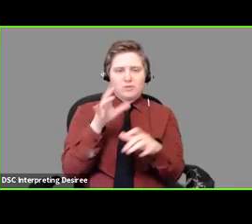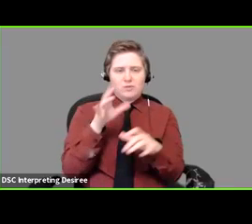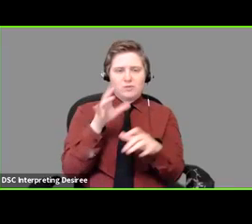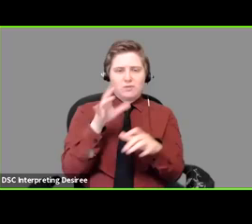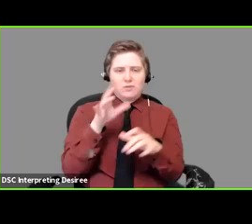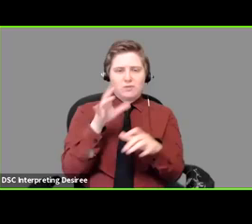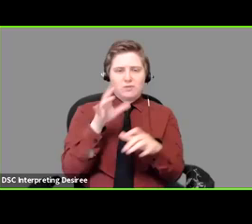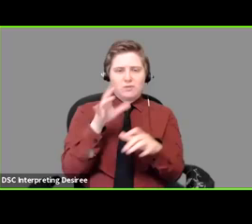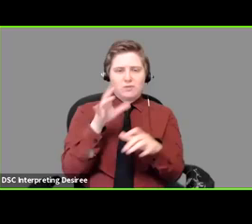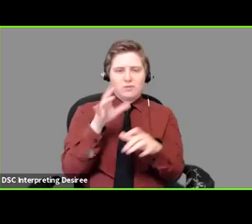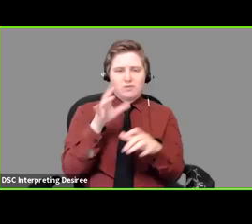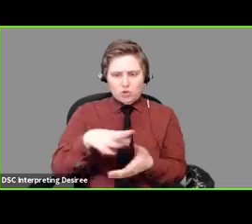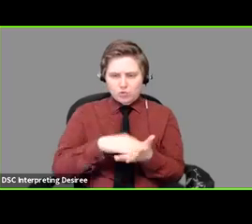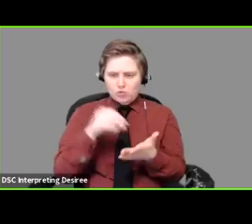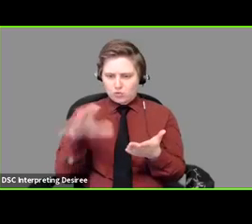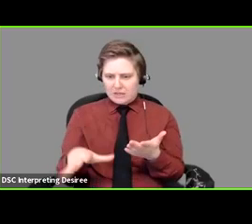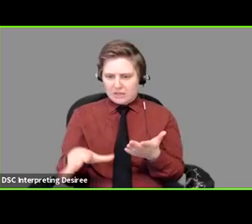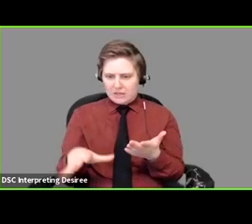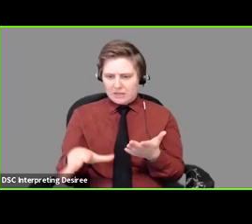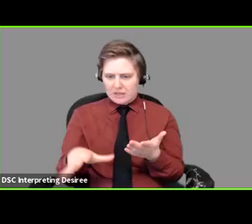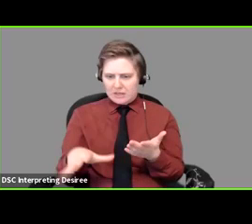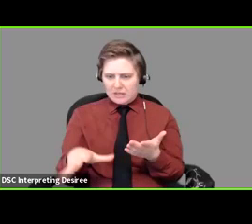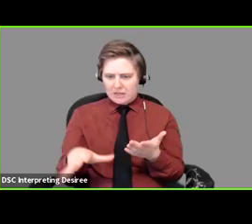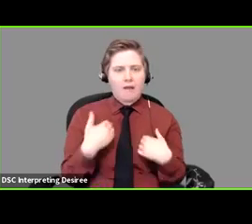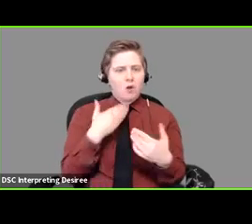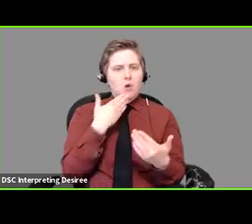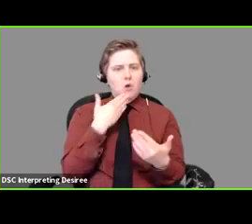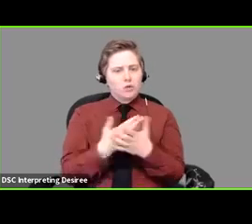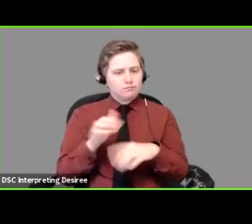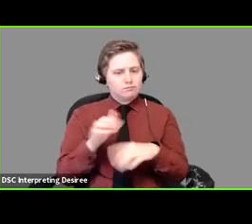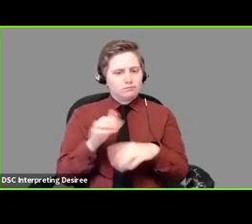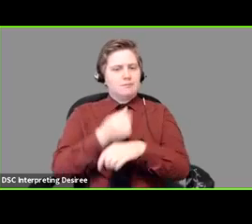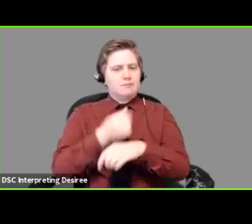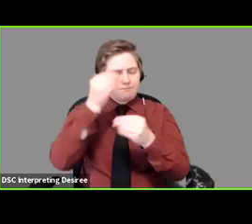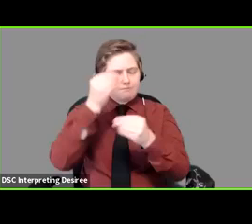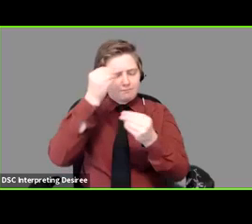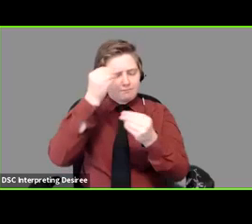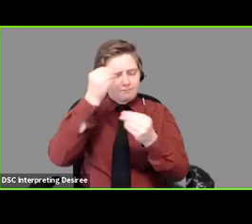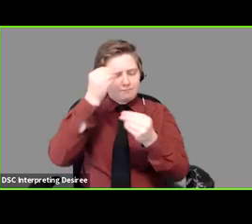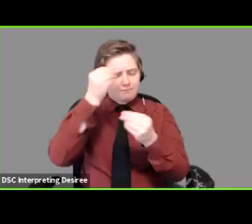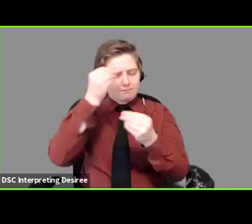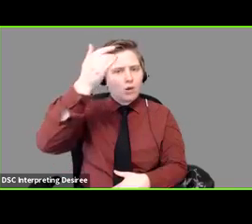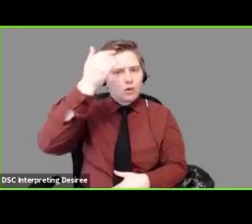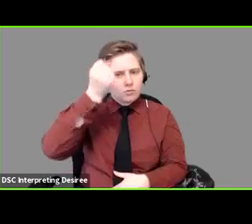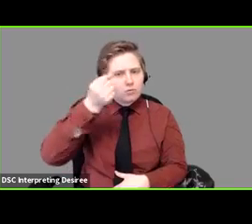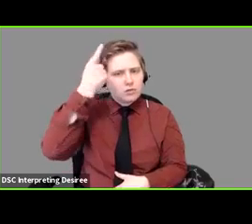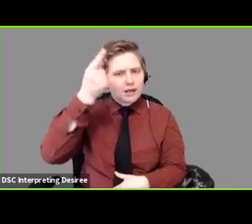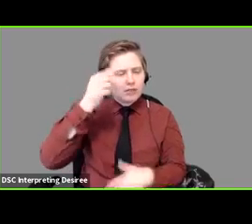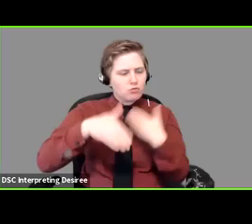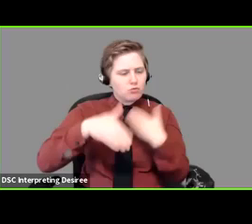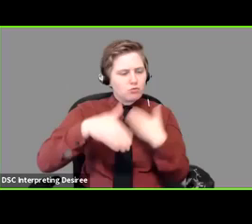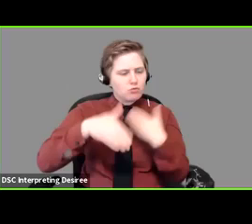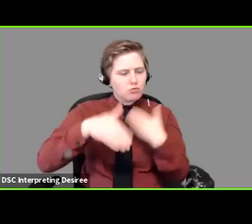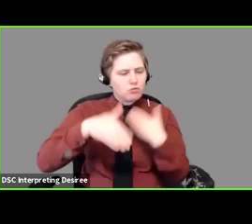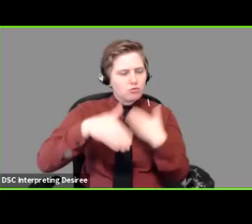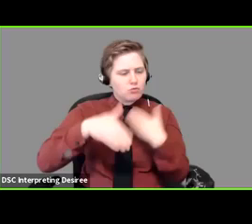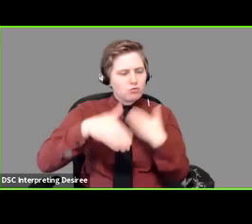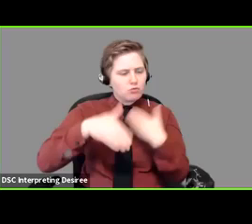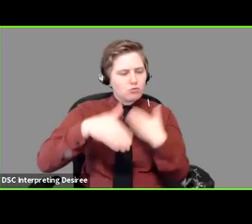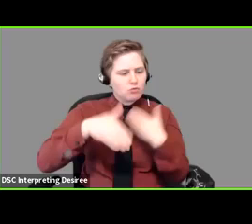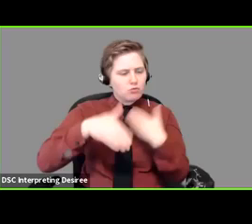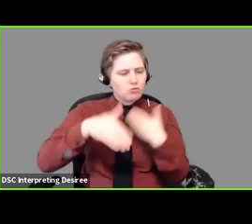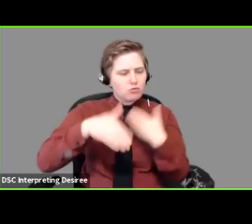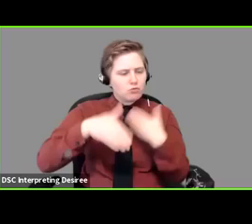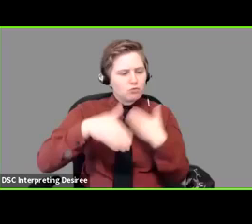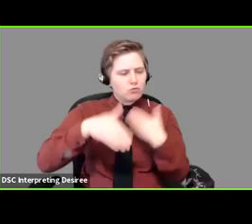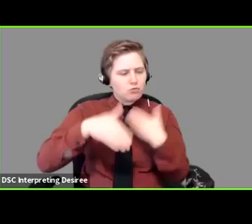students have a good foundation in content knowledge, in the process, in their interviewing skills, and in their thoroughness